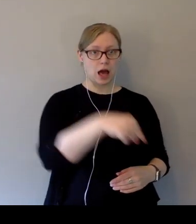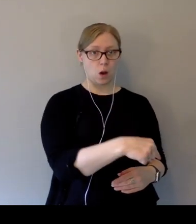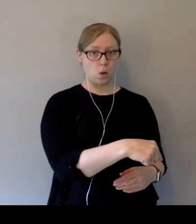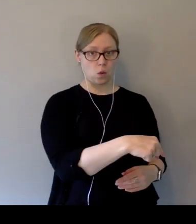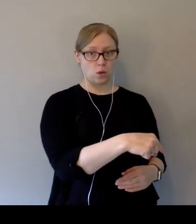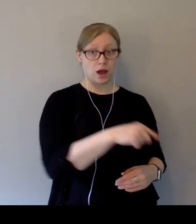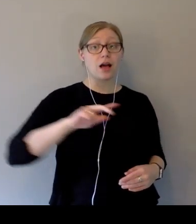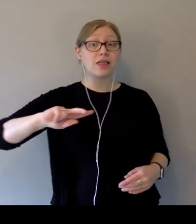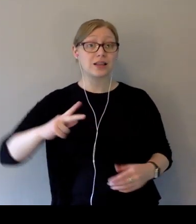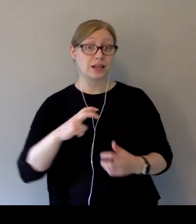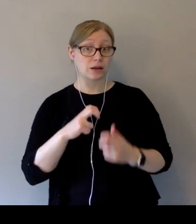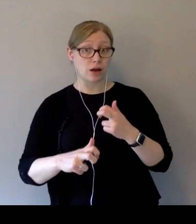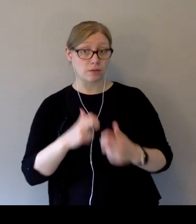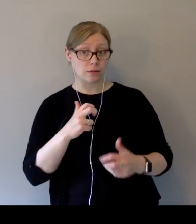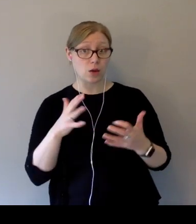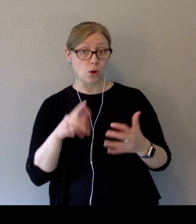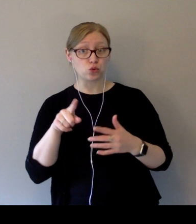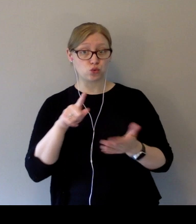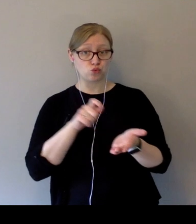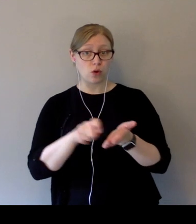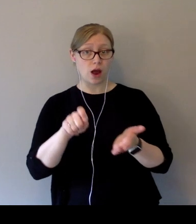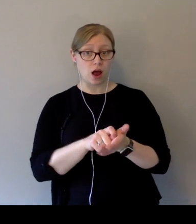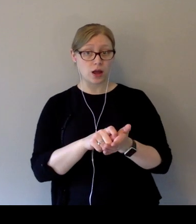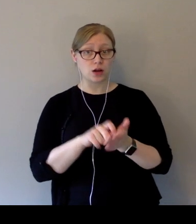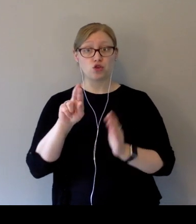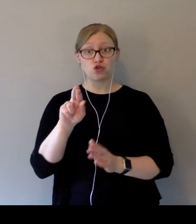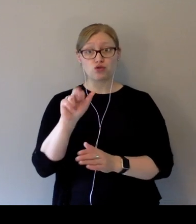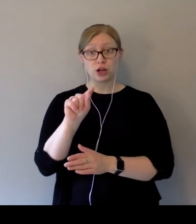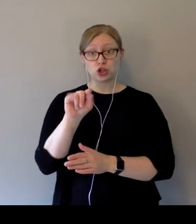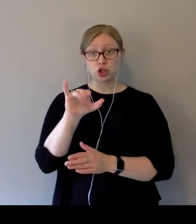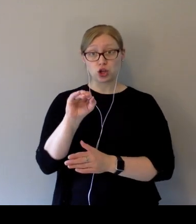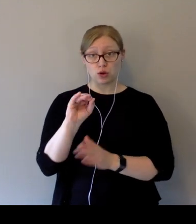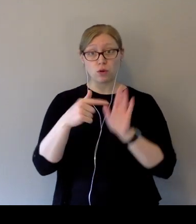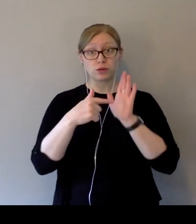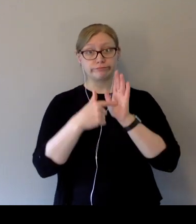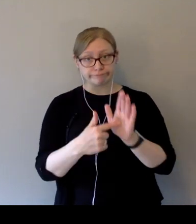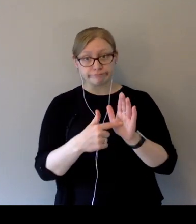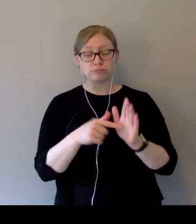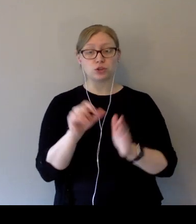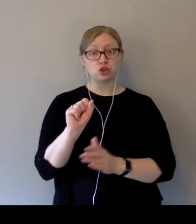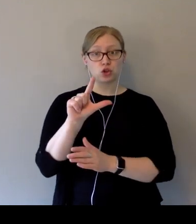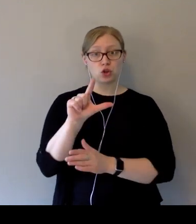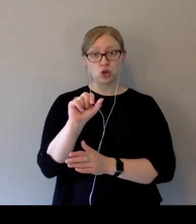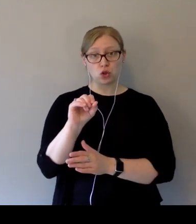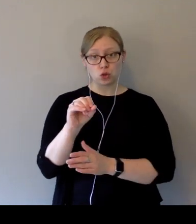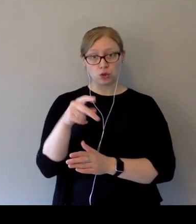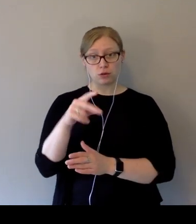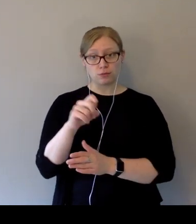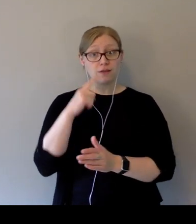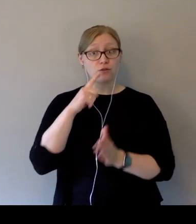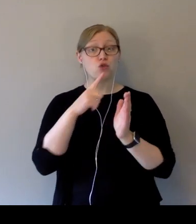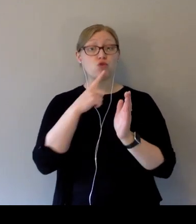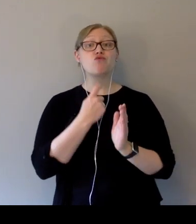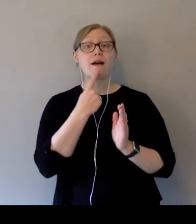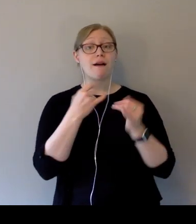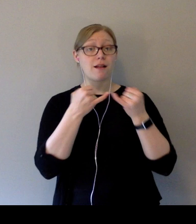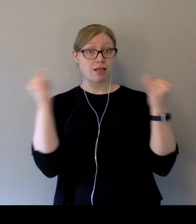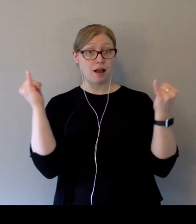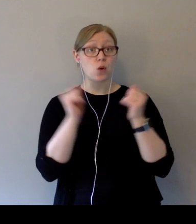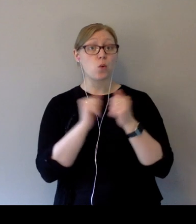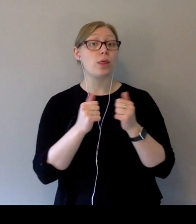the ratio, write the ratio expressing the slope of the red line in simplest form. And the key word there is simplest